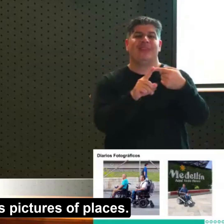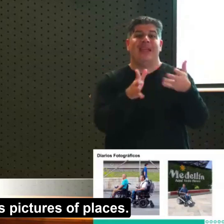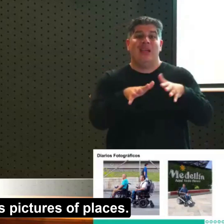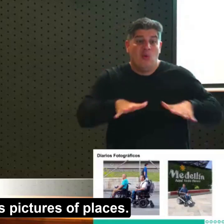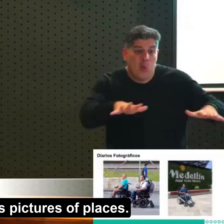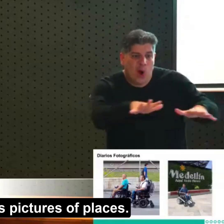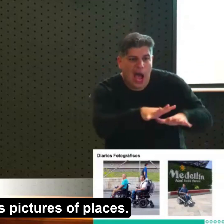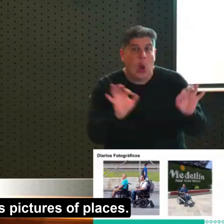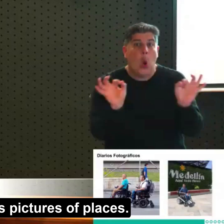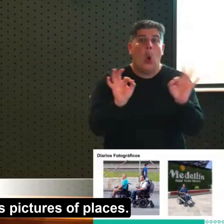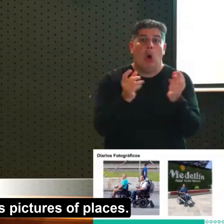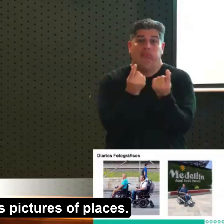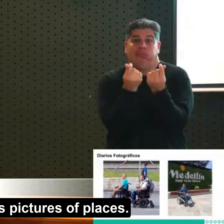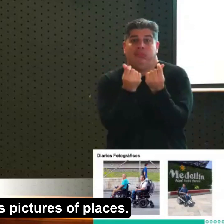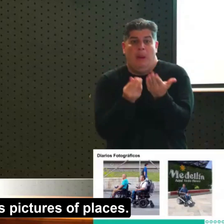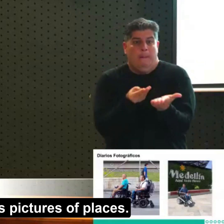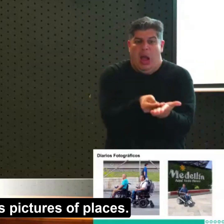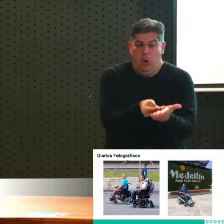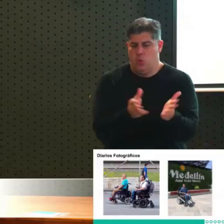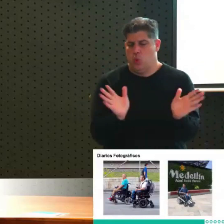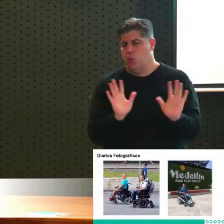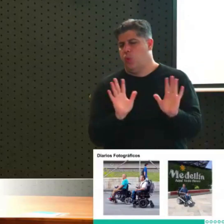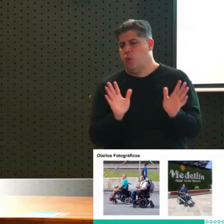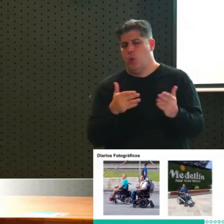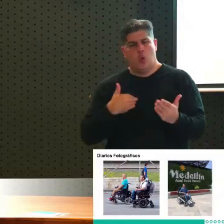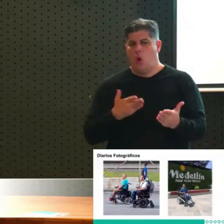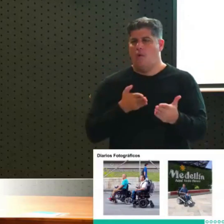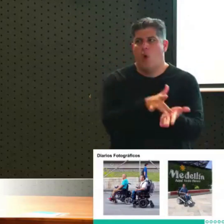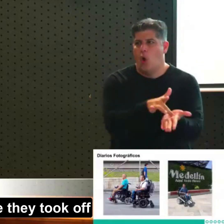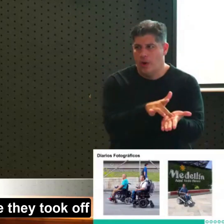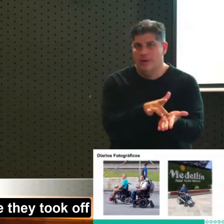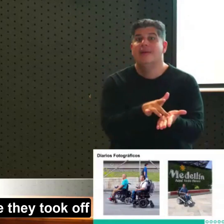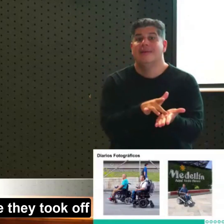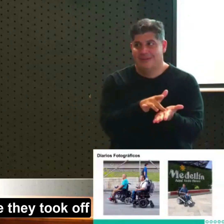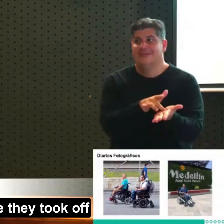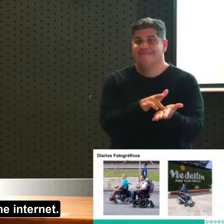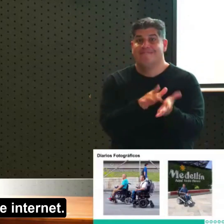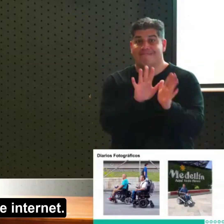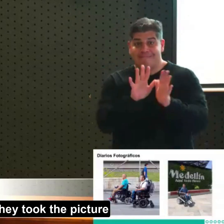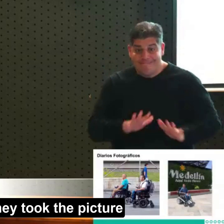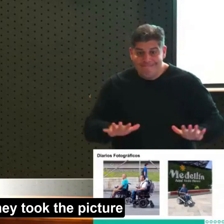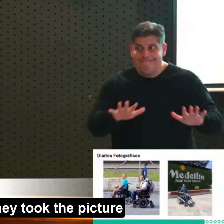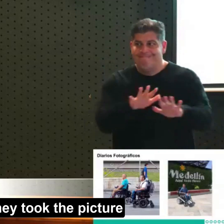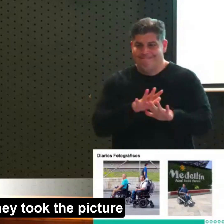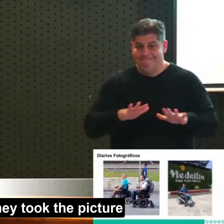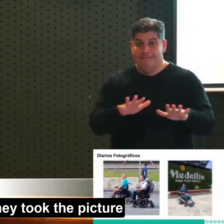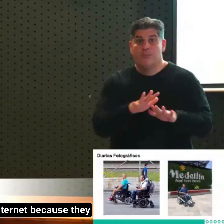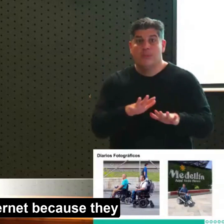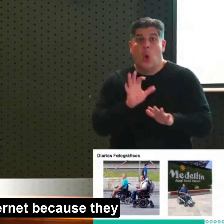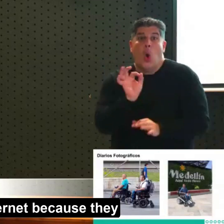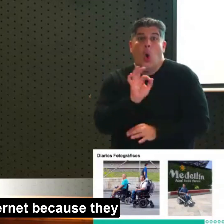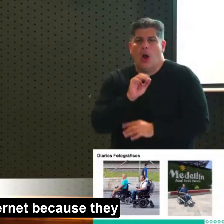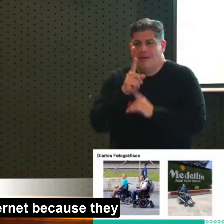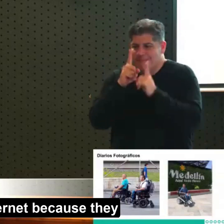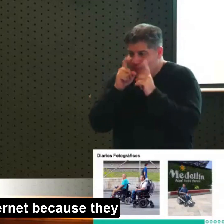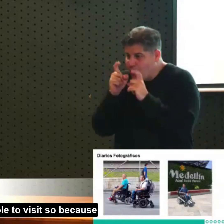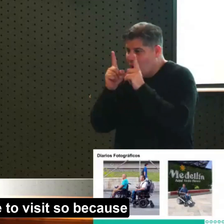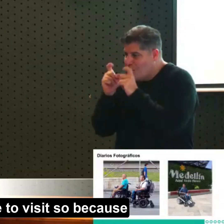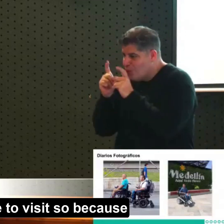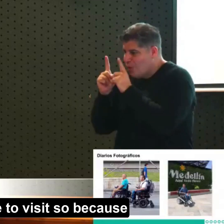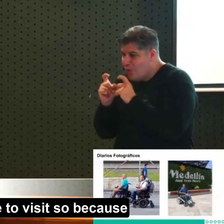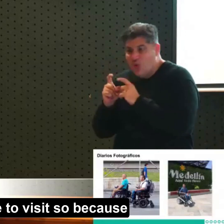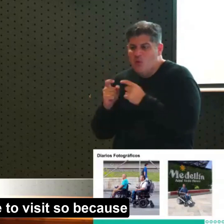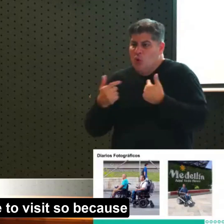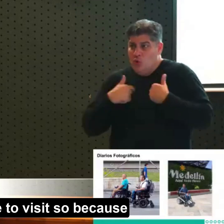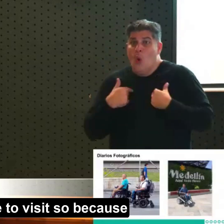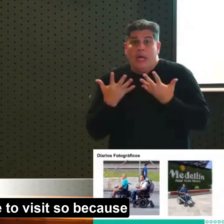us pictures of places where they took off the internet. Well, they took the picture off the internet because they weren't